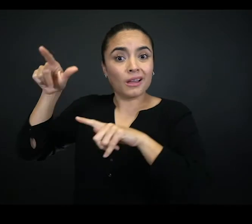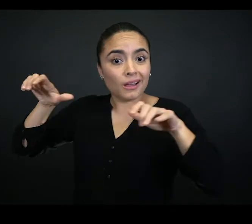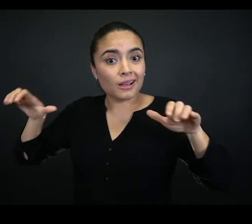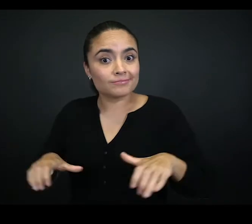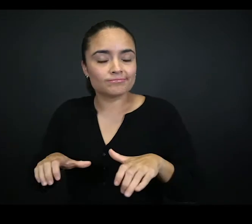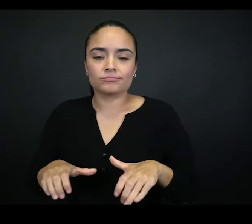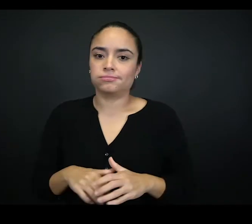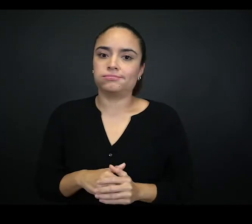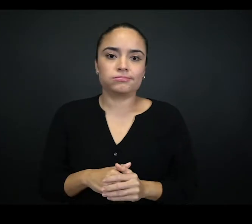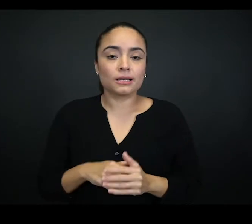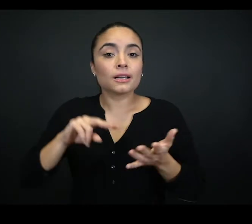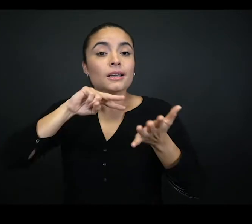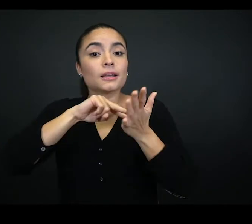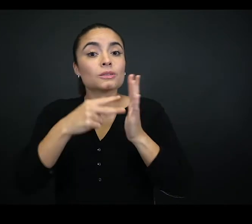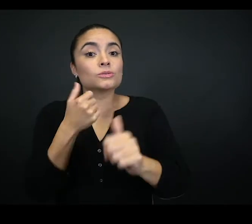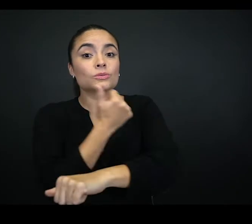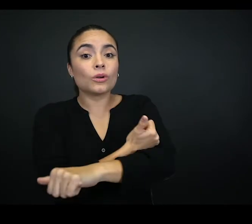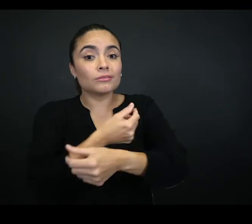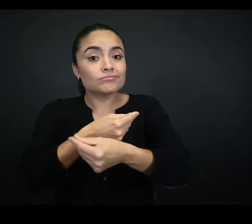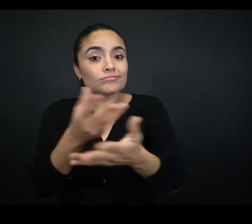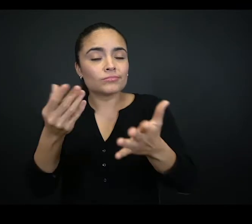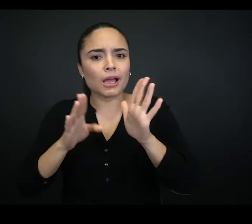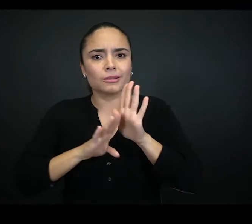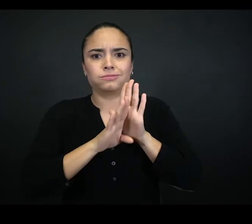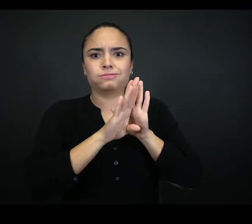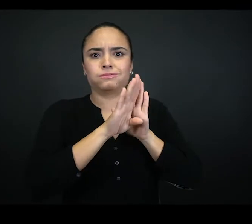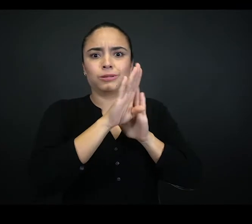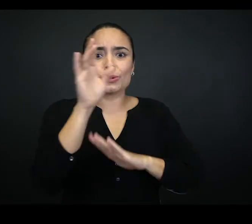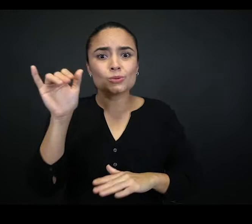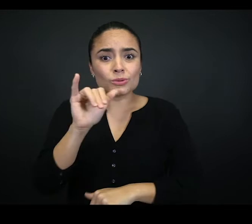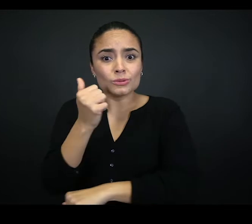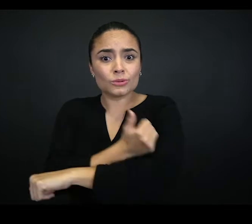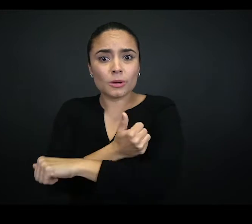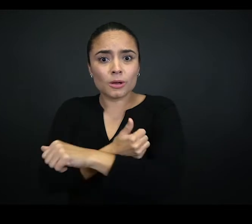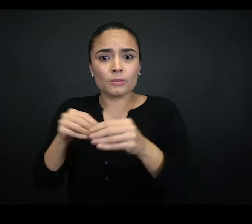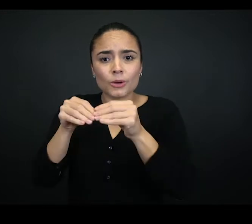in an unregulated illicit drug supply, often with potent additives that can lead to death.